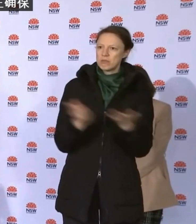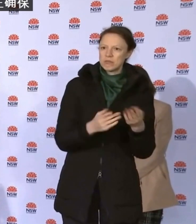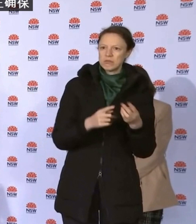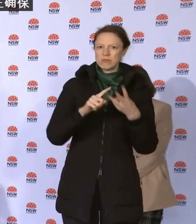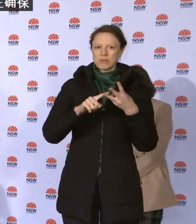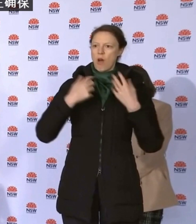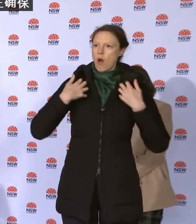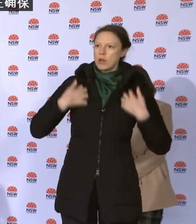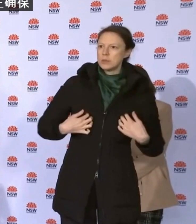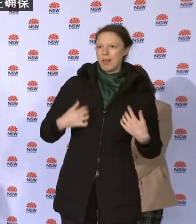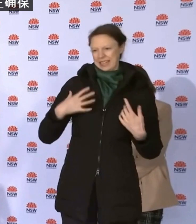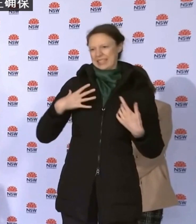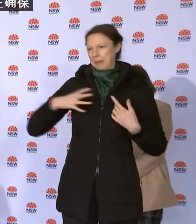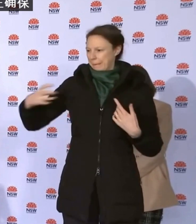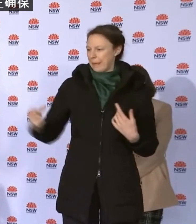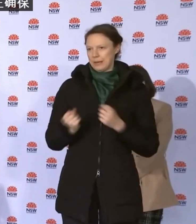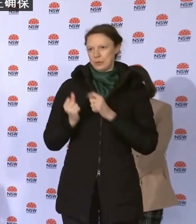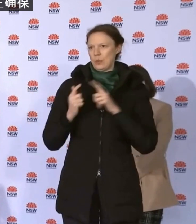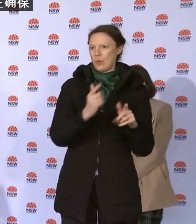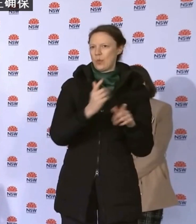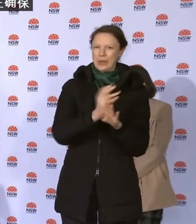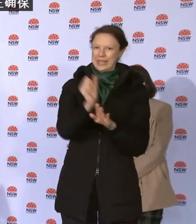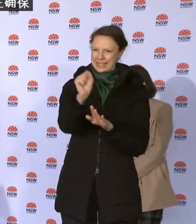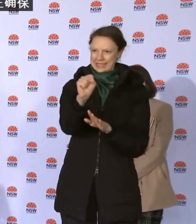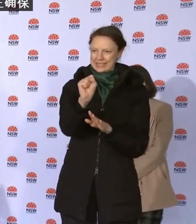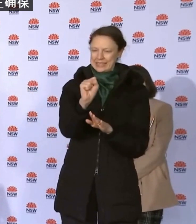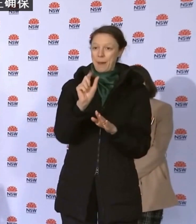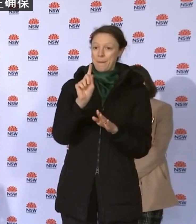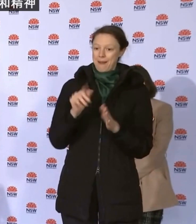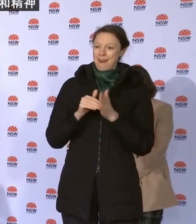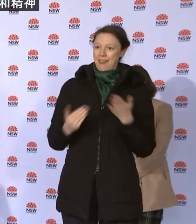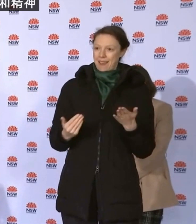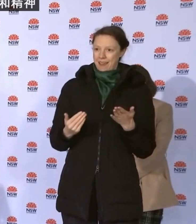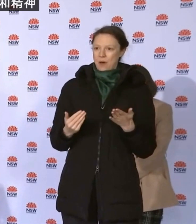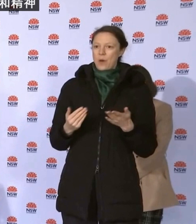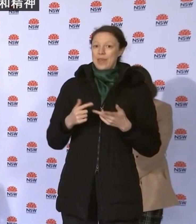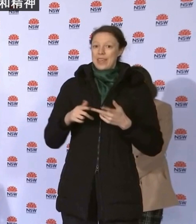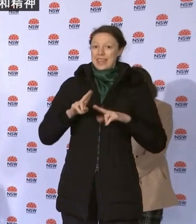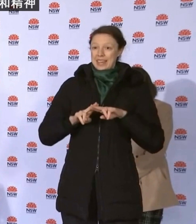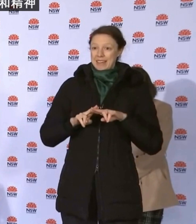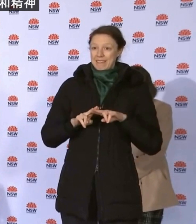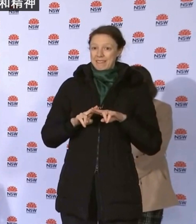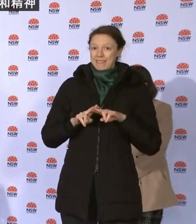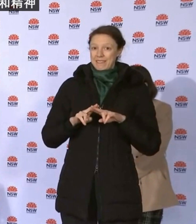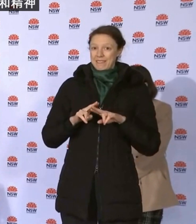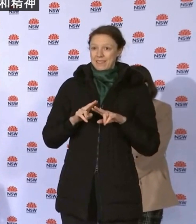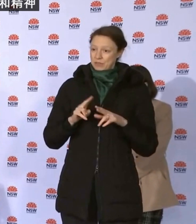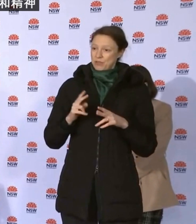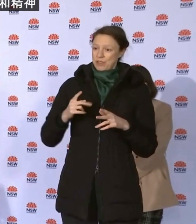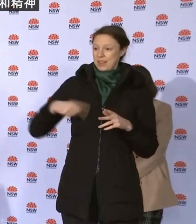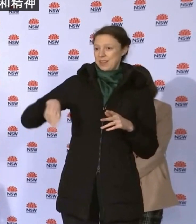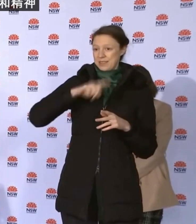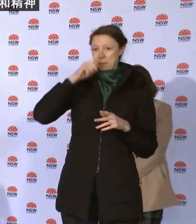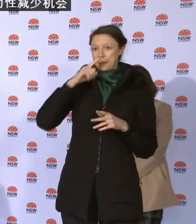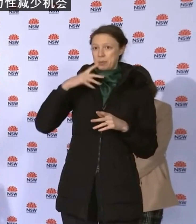be operating. But now is the time to really ensure that everyone complies with the spirit and intent.